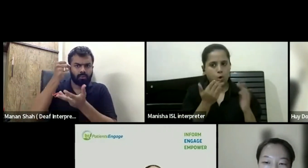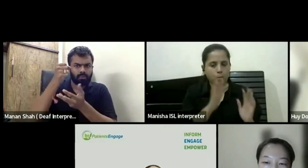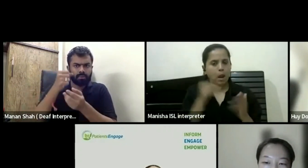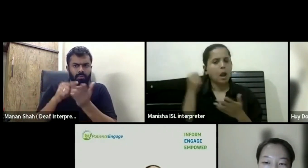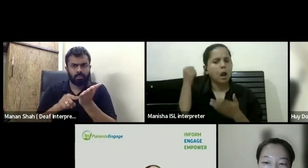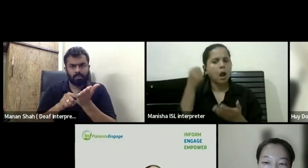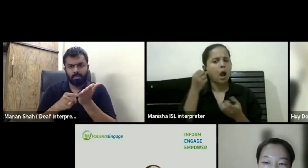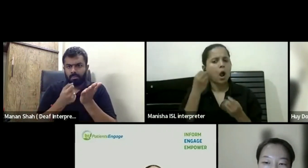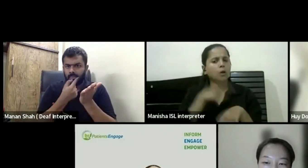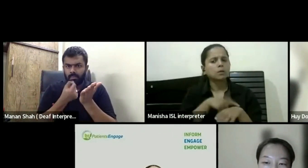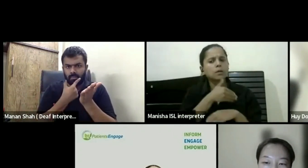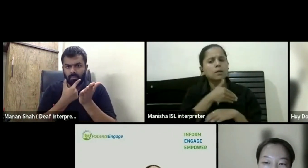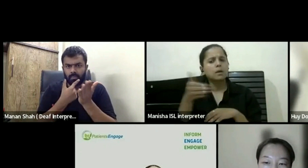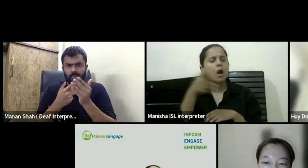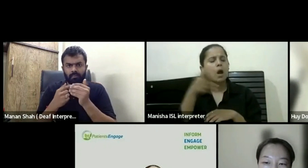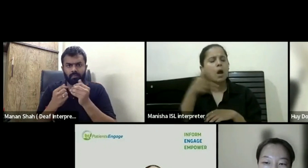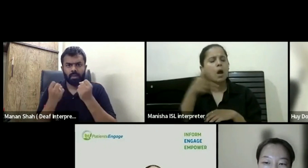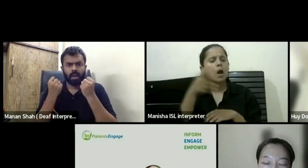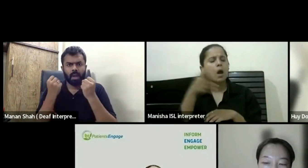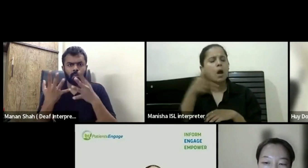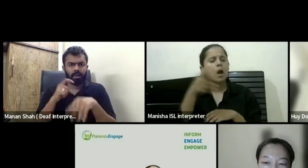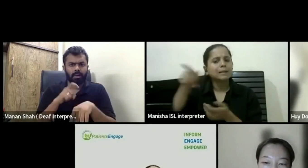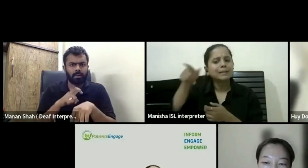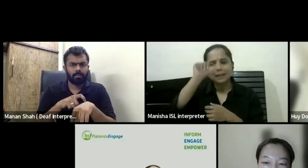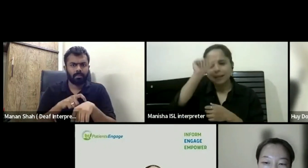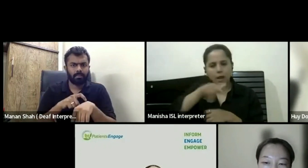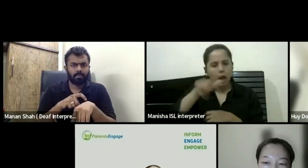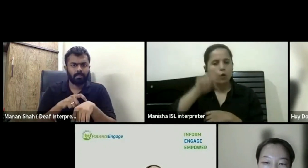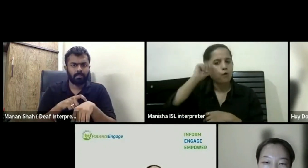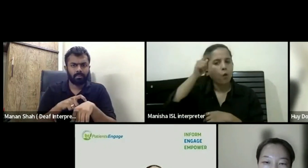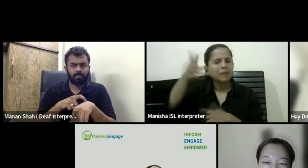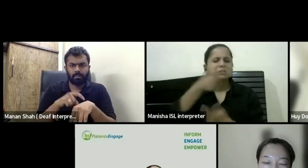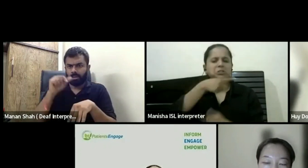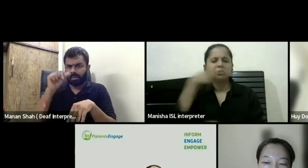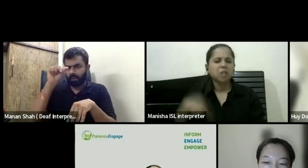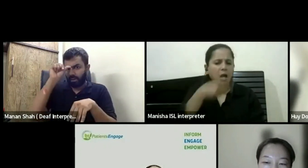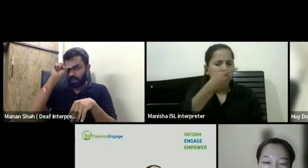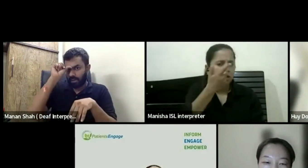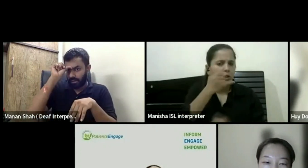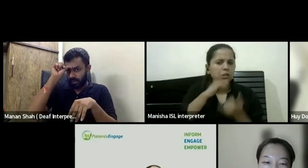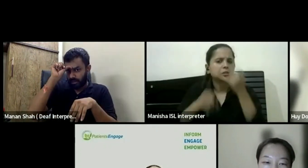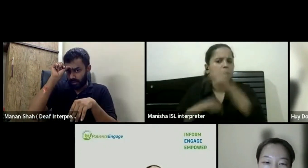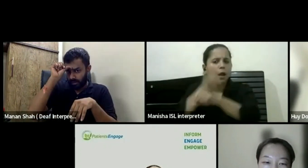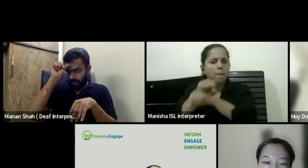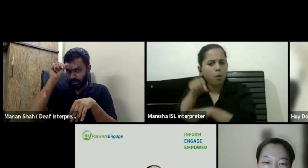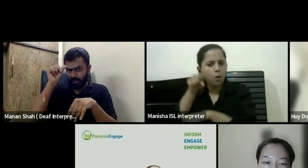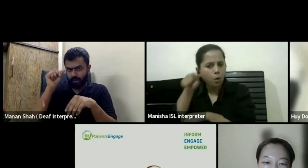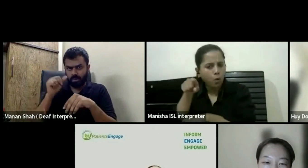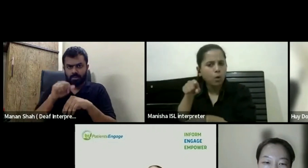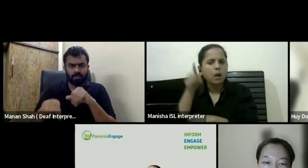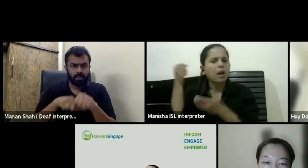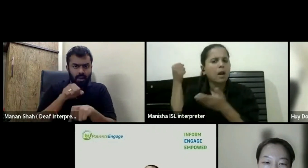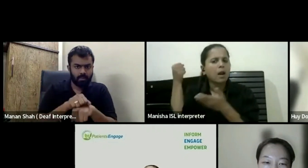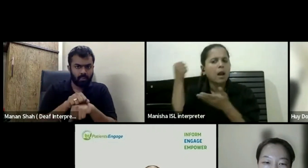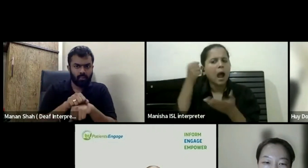in abroad? I mean, outside of India, be it China or be it Singapore, be it other places. How is the funding? Because some of